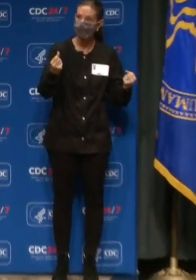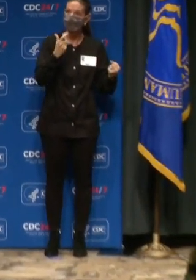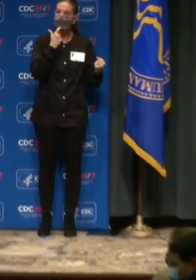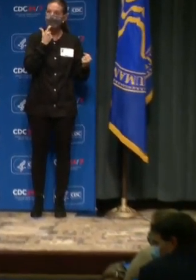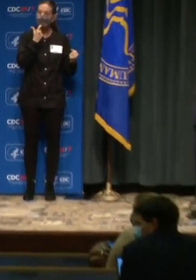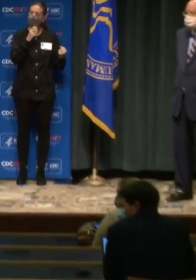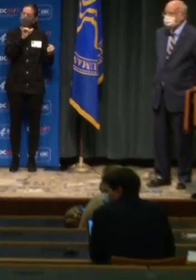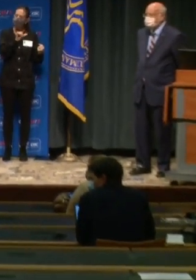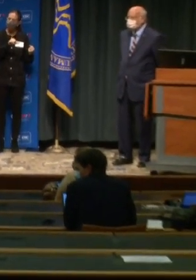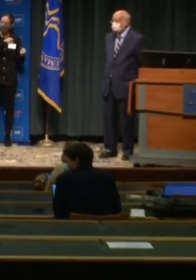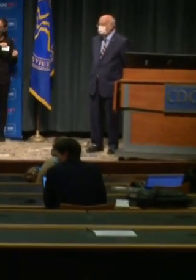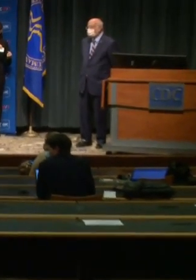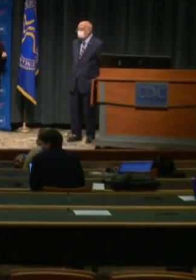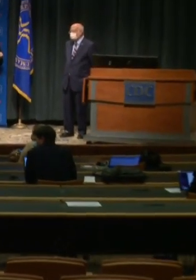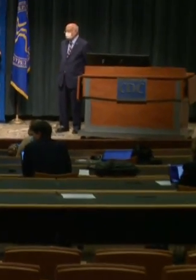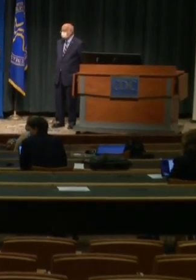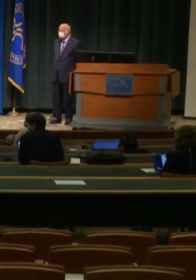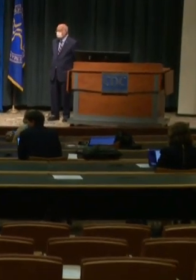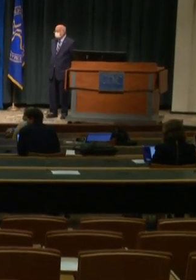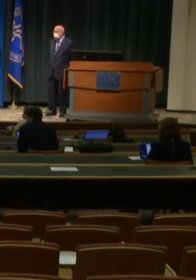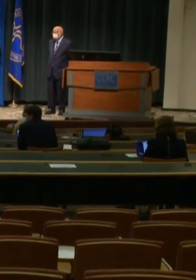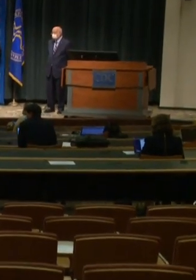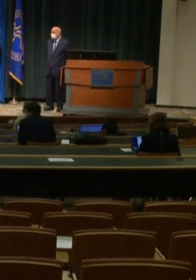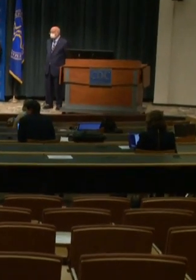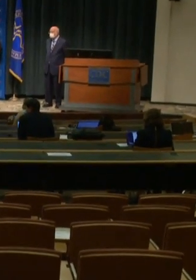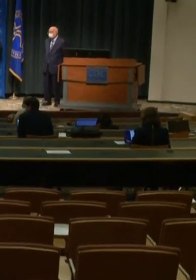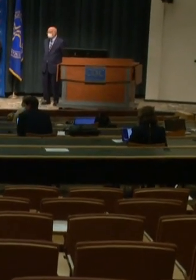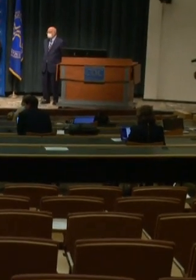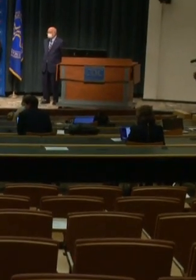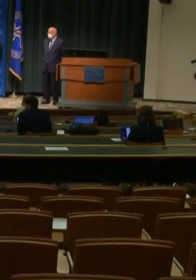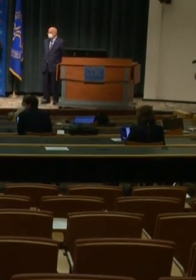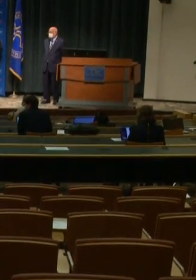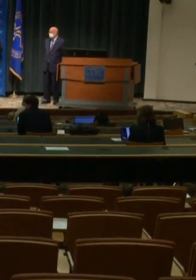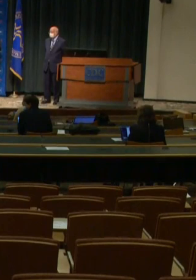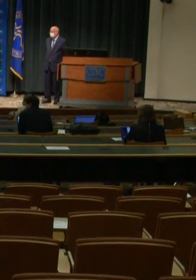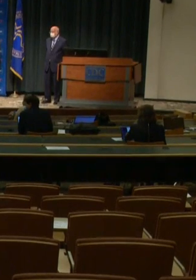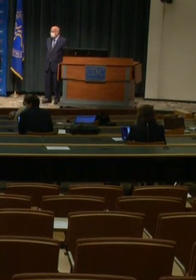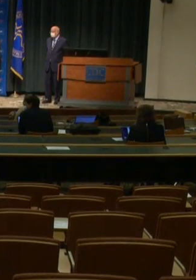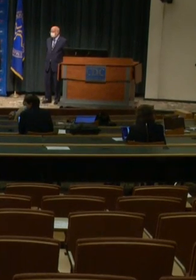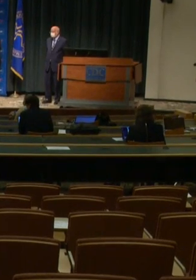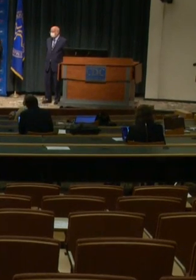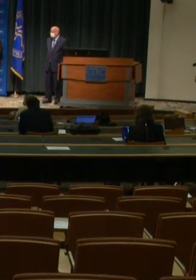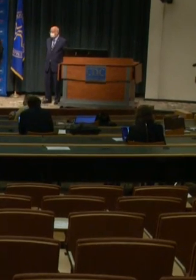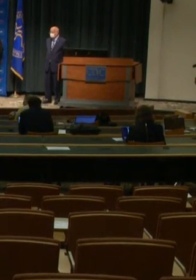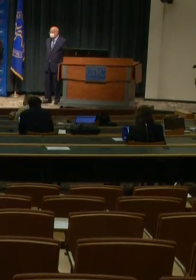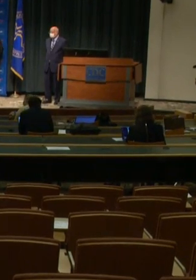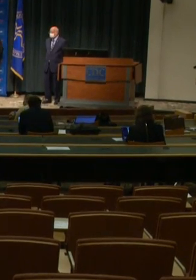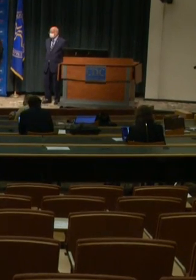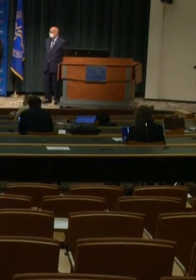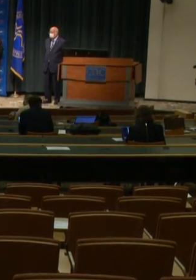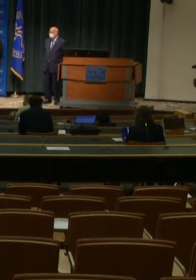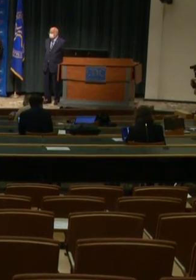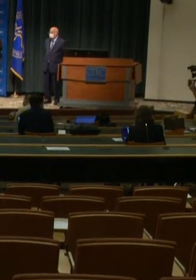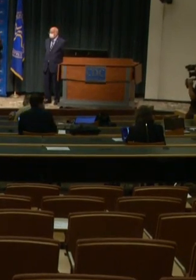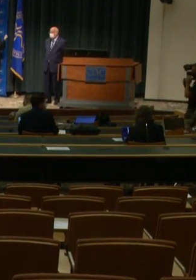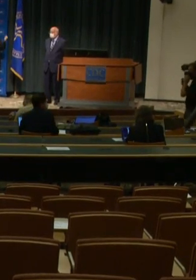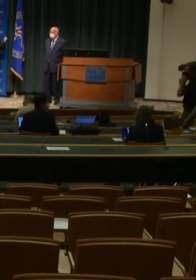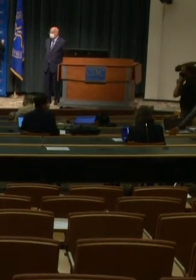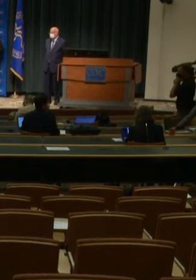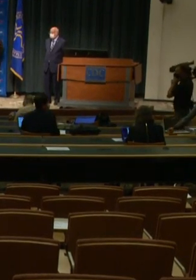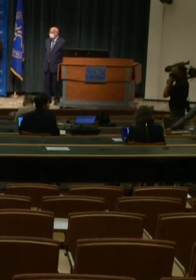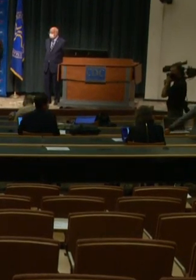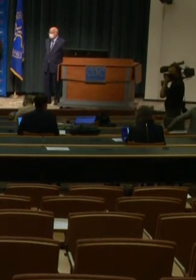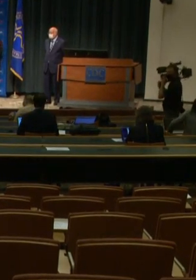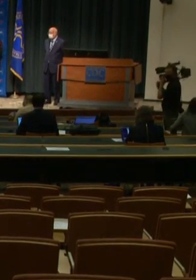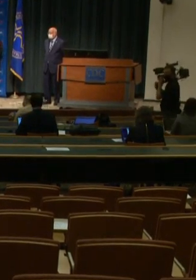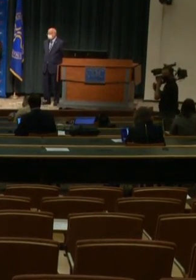CDC under President Trump unforgivable, called the president's leadership anti-science. Dr.